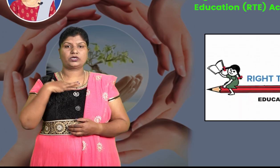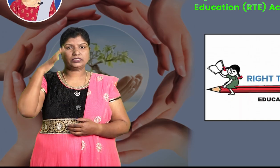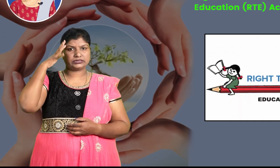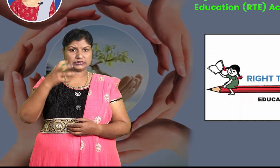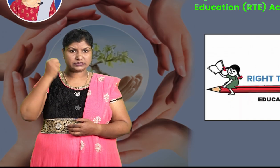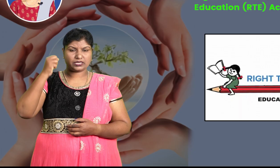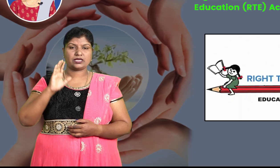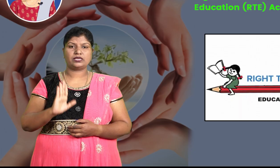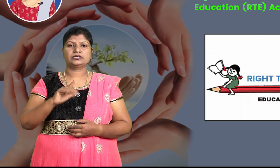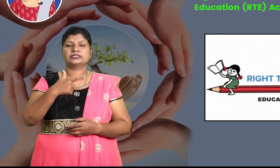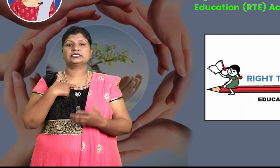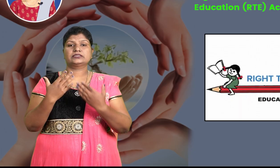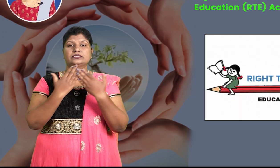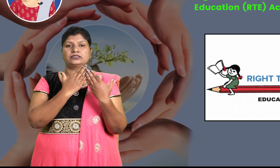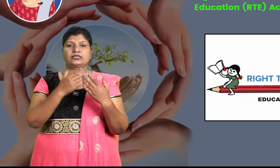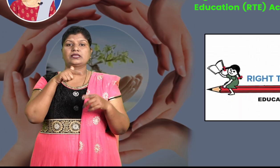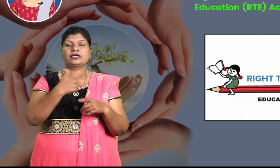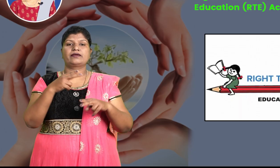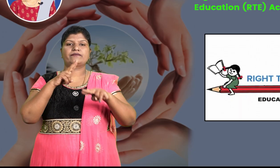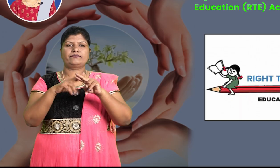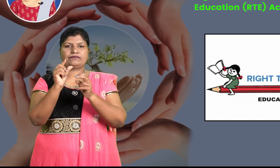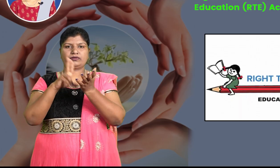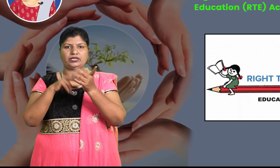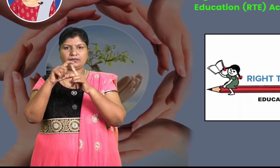as a fundamental right.